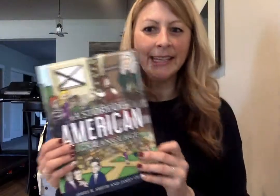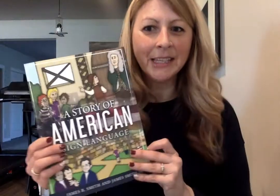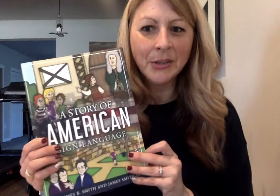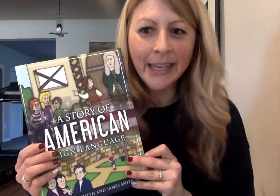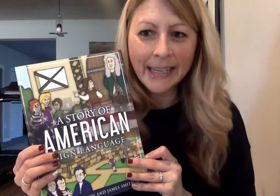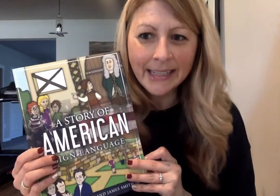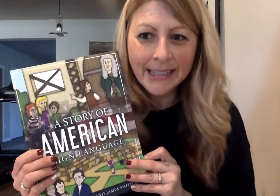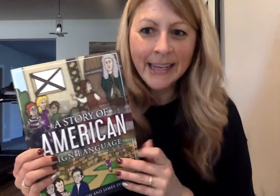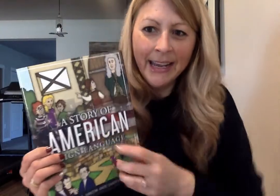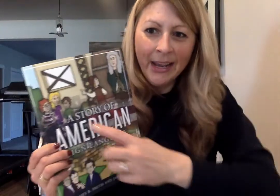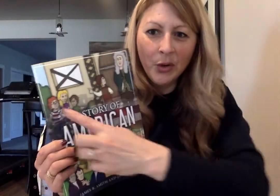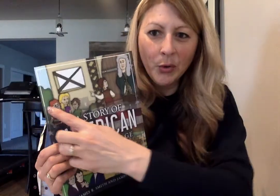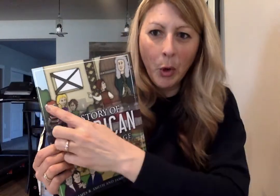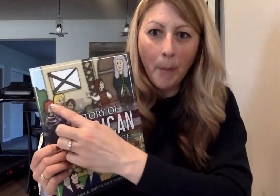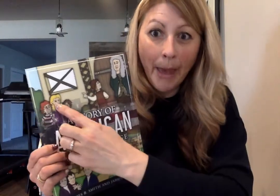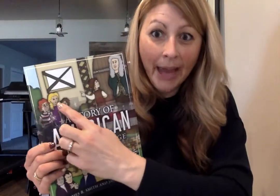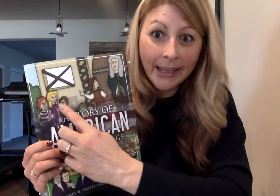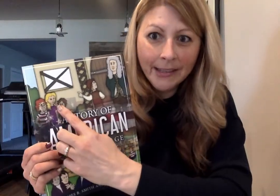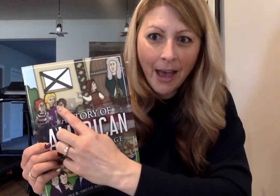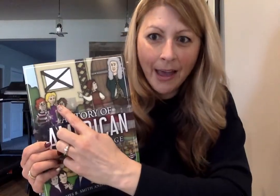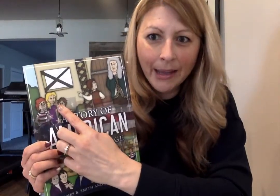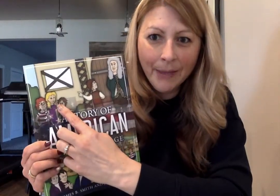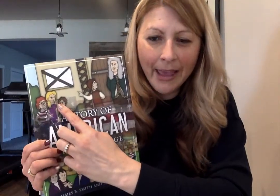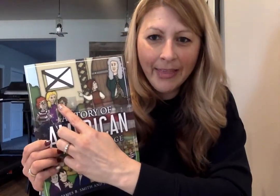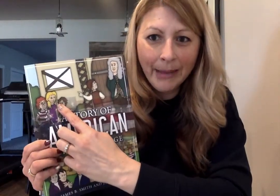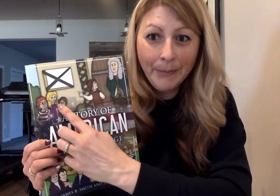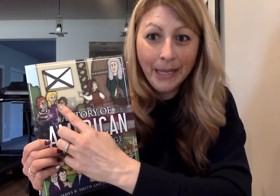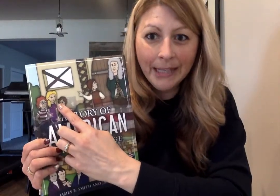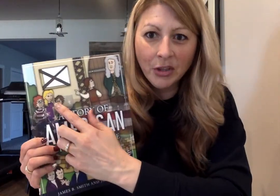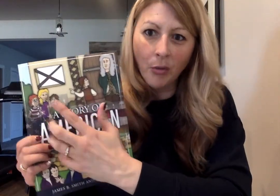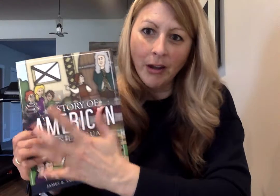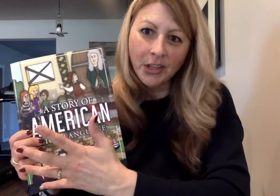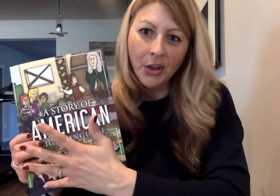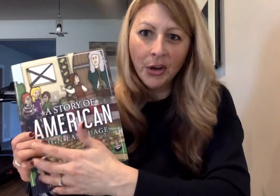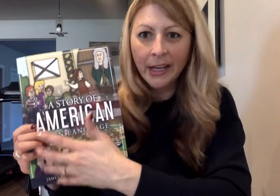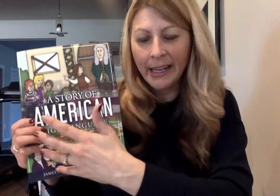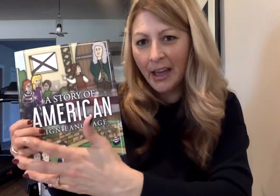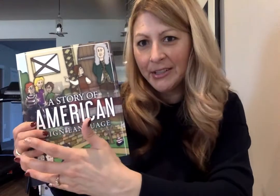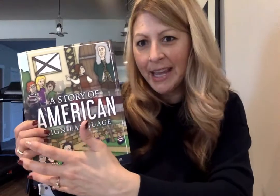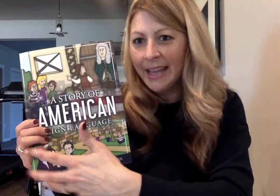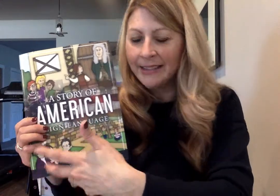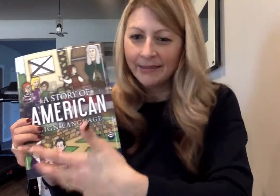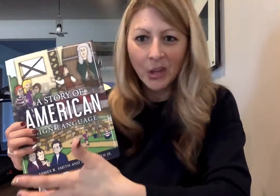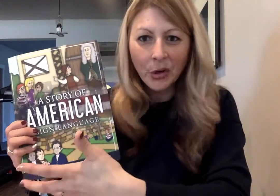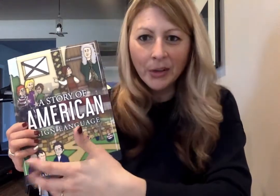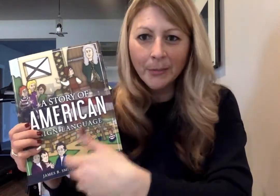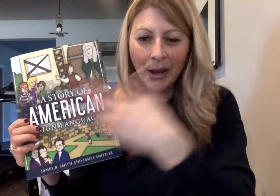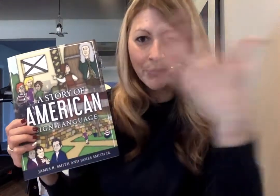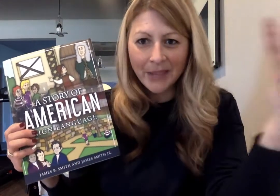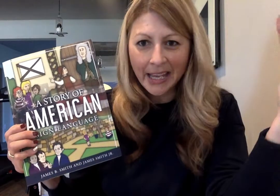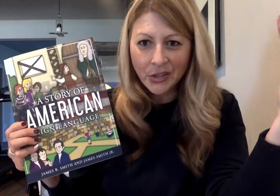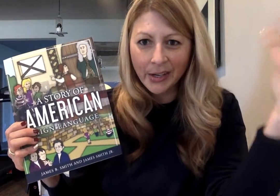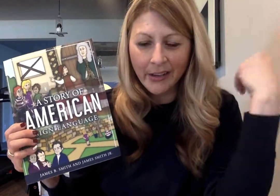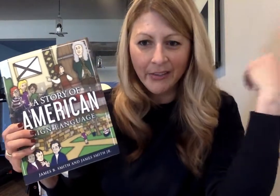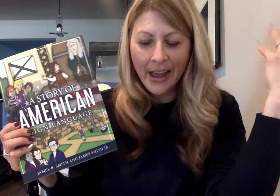little kids who go back in time and they meet Laurent Clerc and Gallaudet and learn about the history of